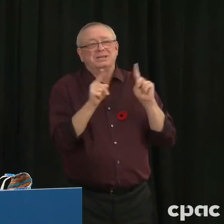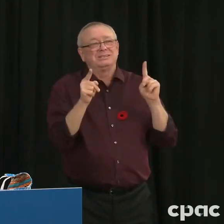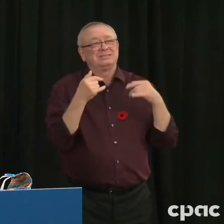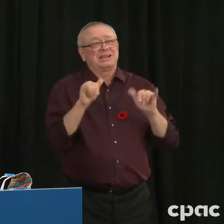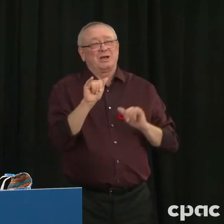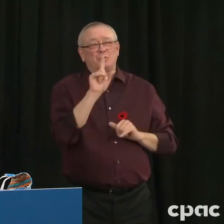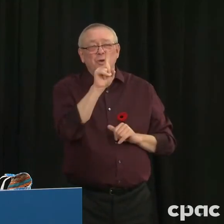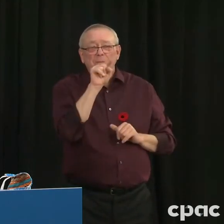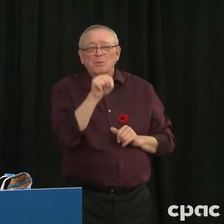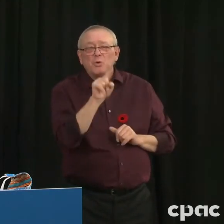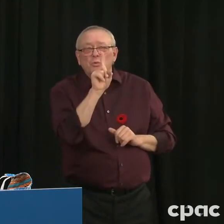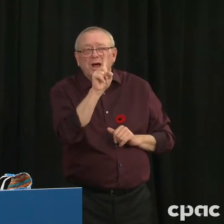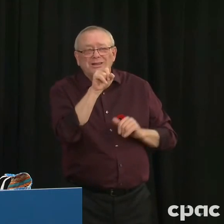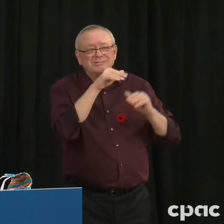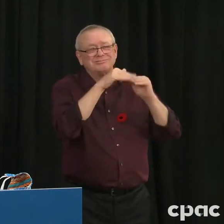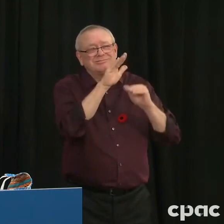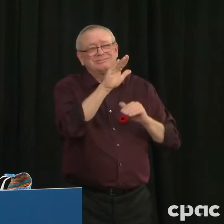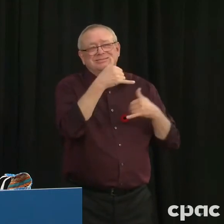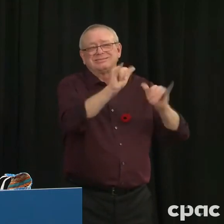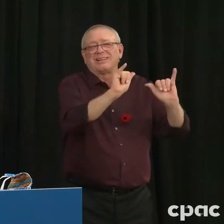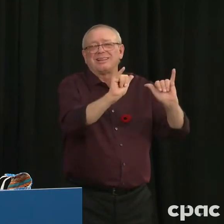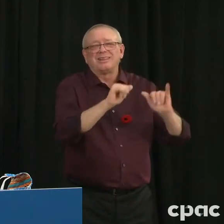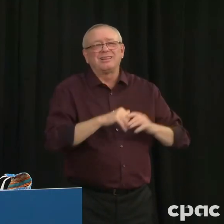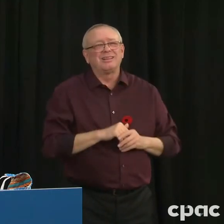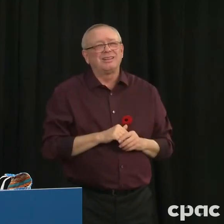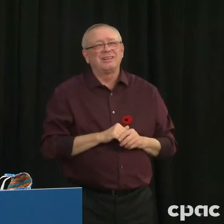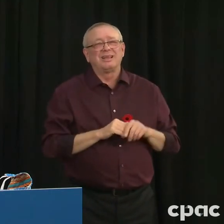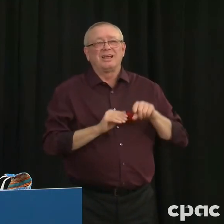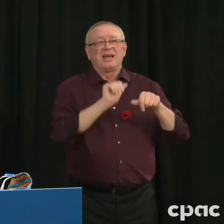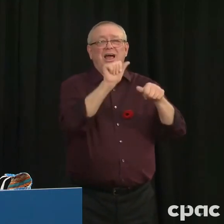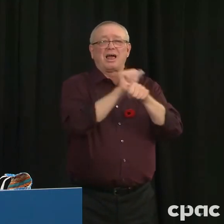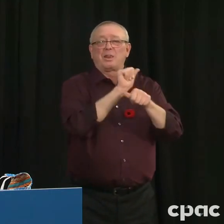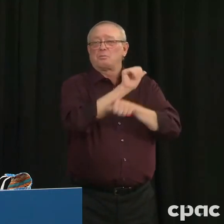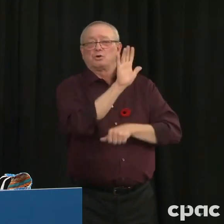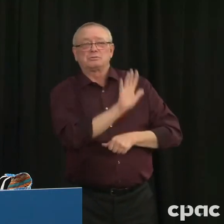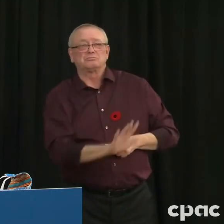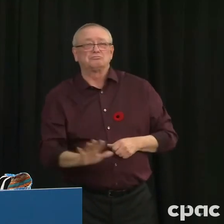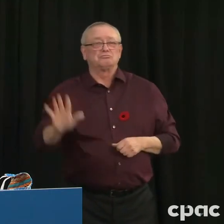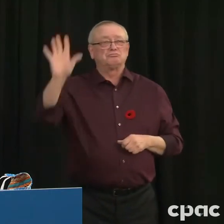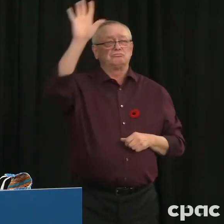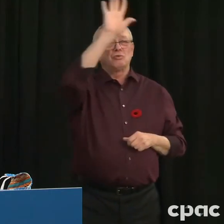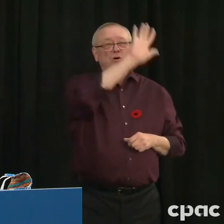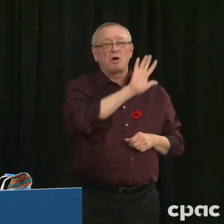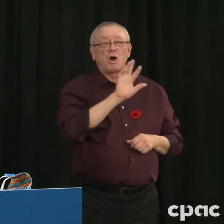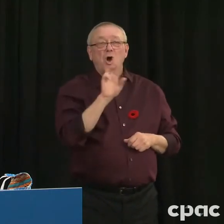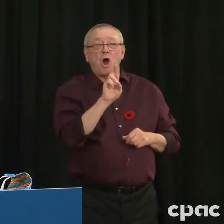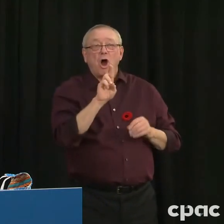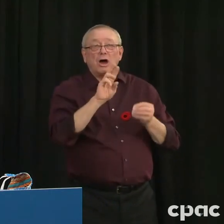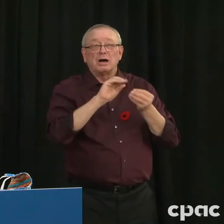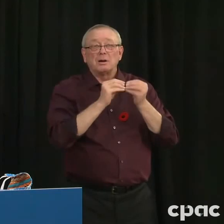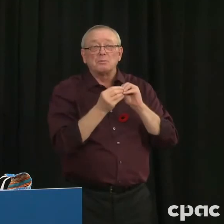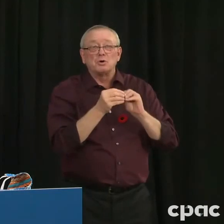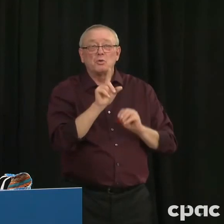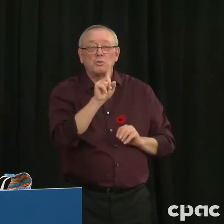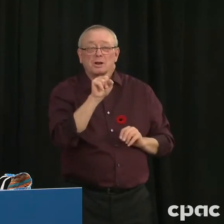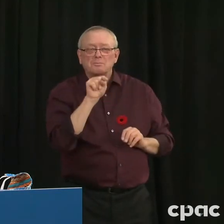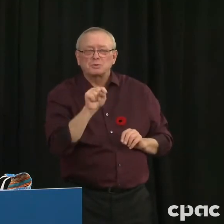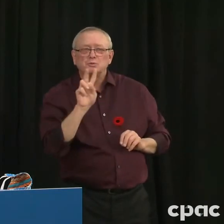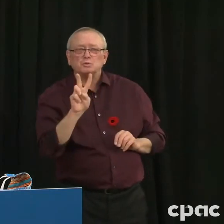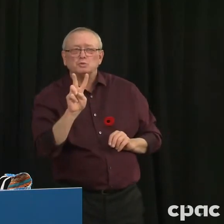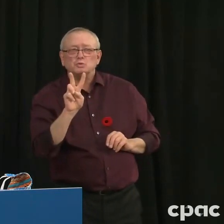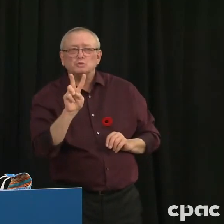the growth is even higher, with an R value of 1.2. We can only change this by working